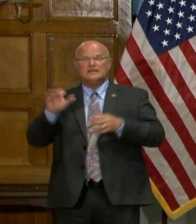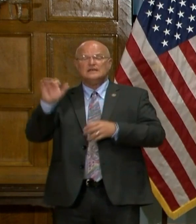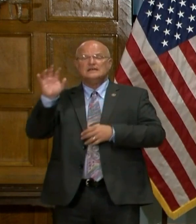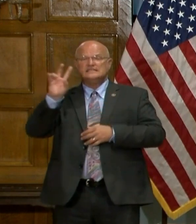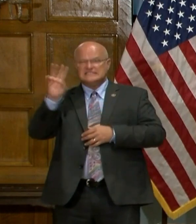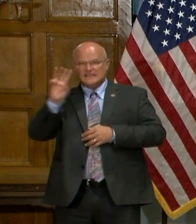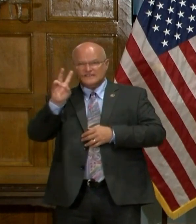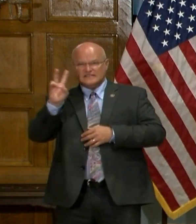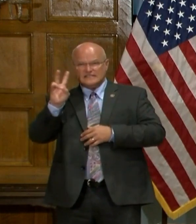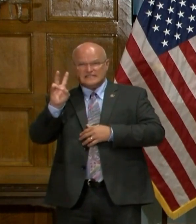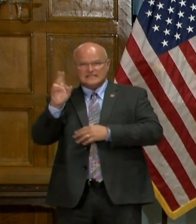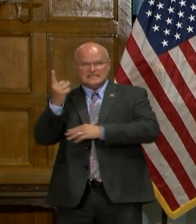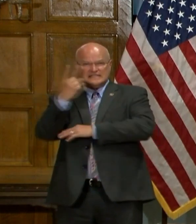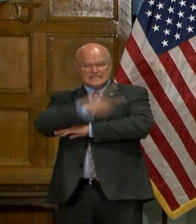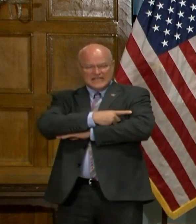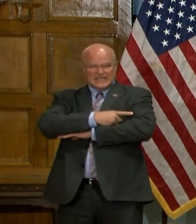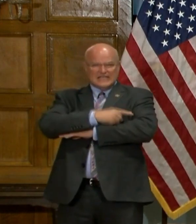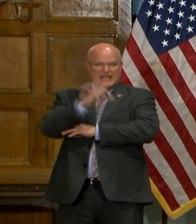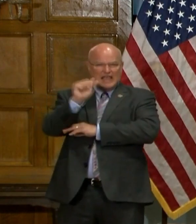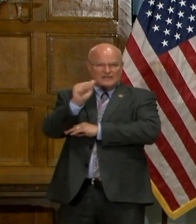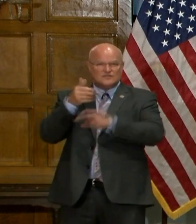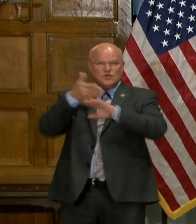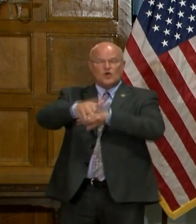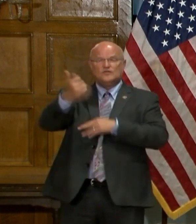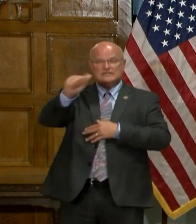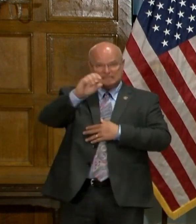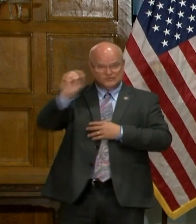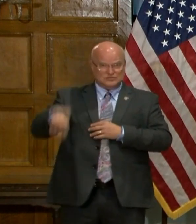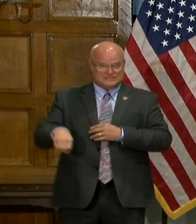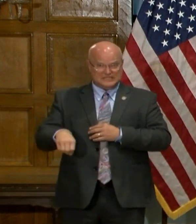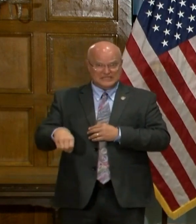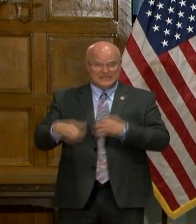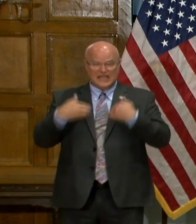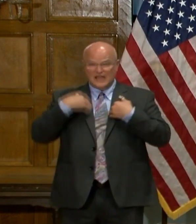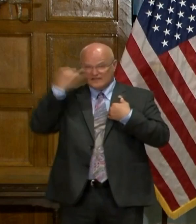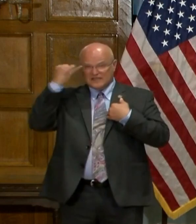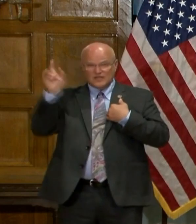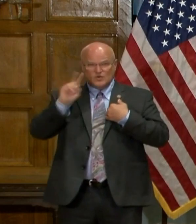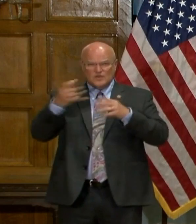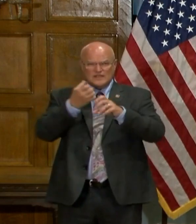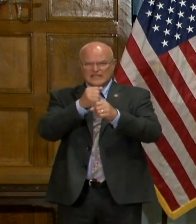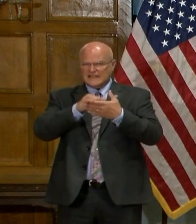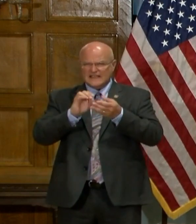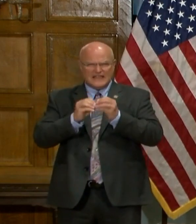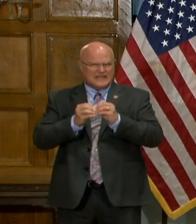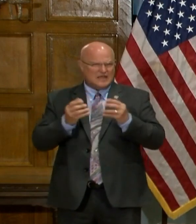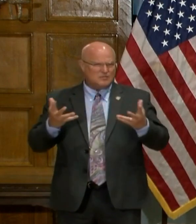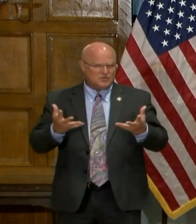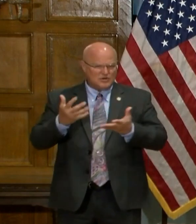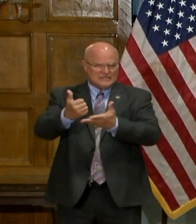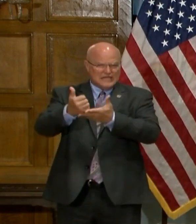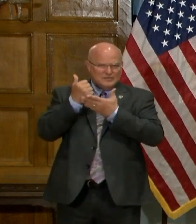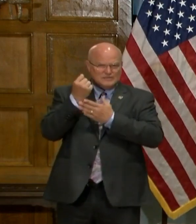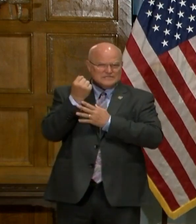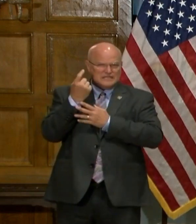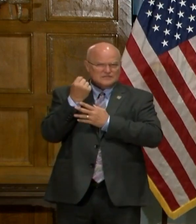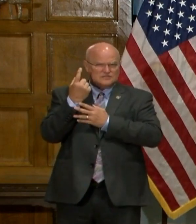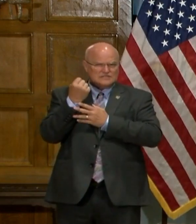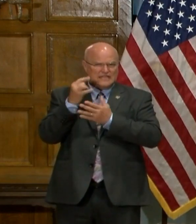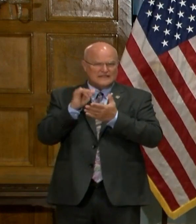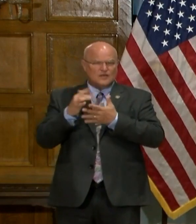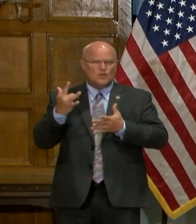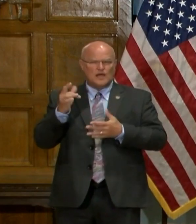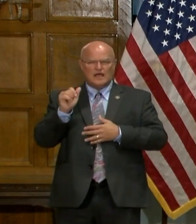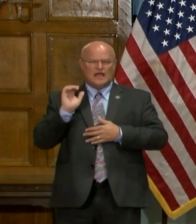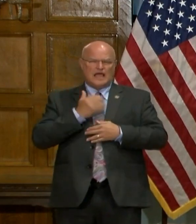7-day positivity average of over 10%. Do you have any idea where they're getting that number, and can you help us understand